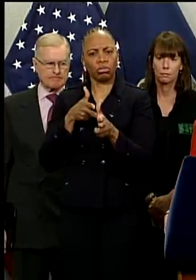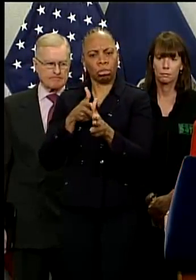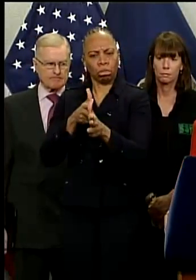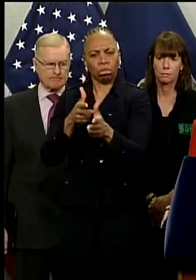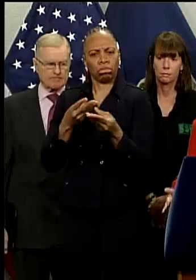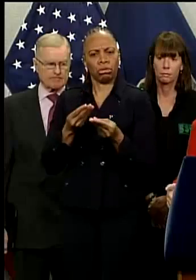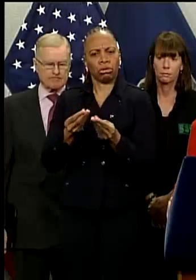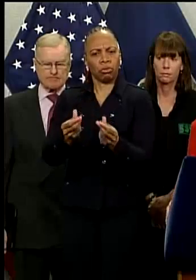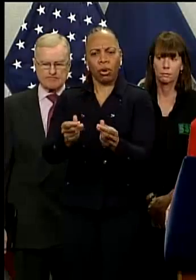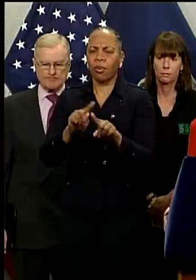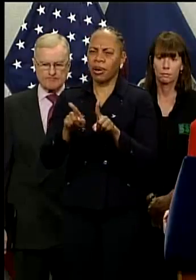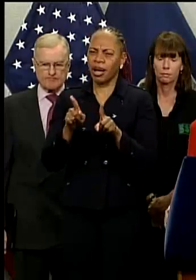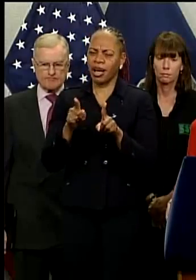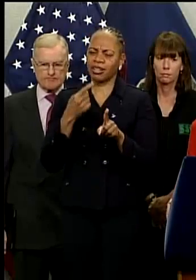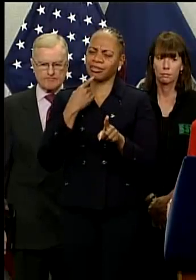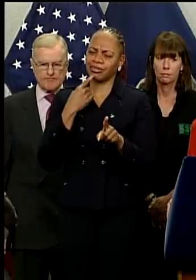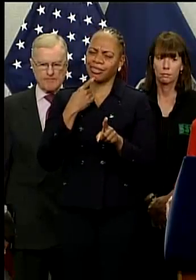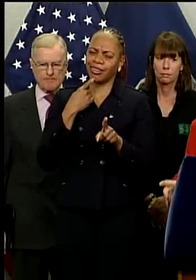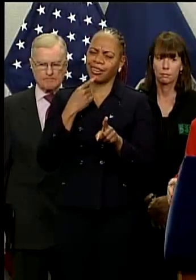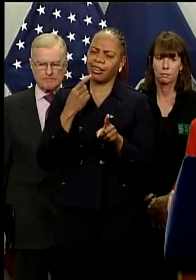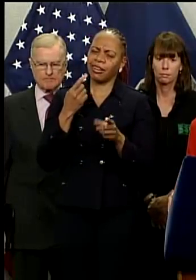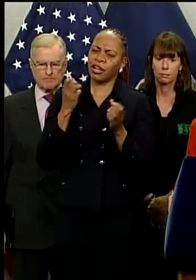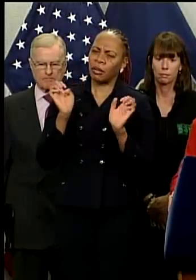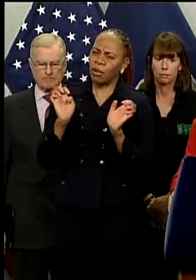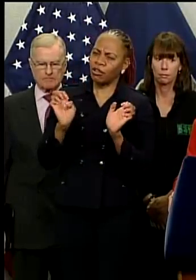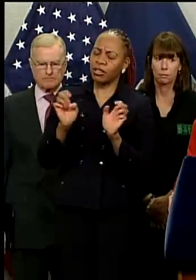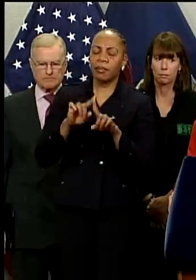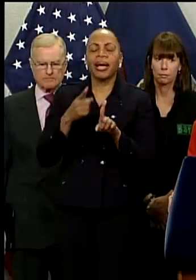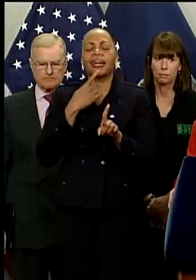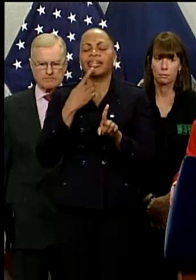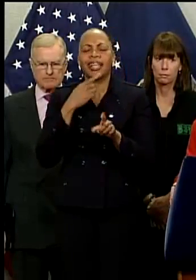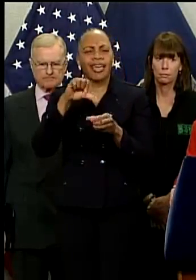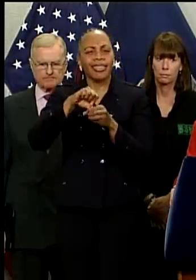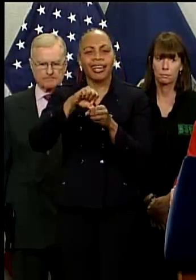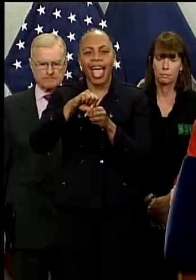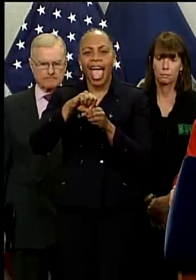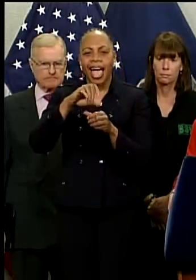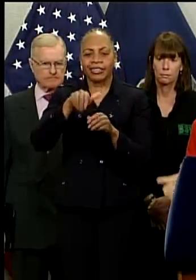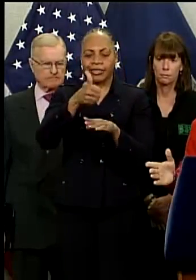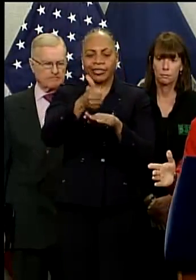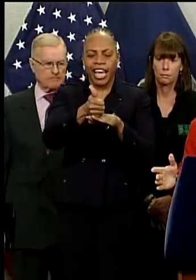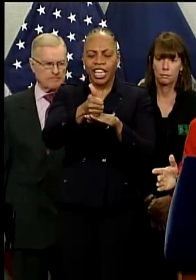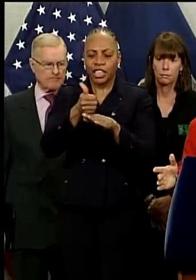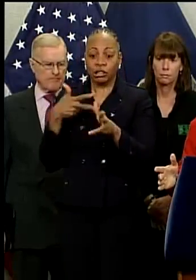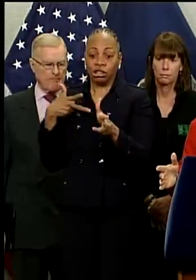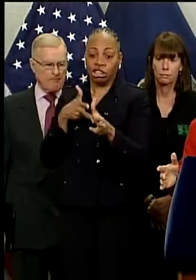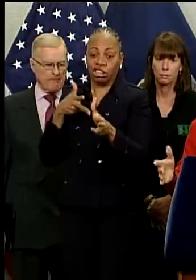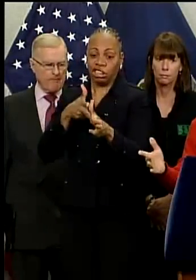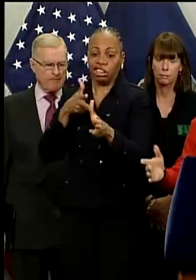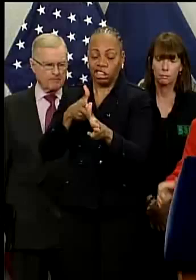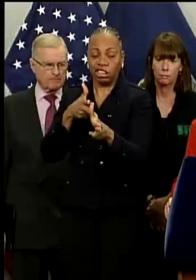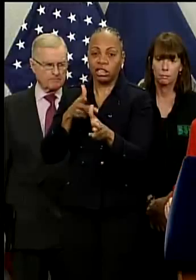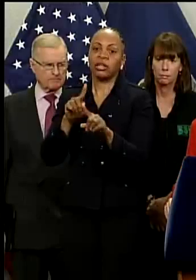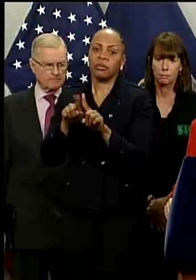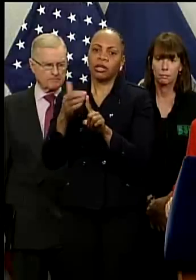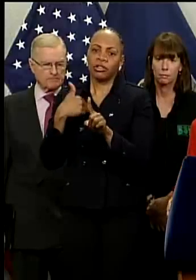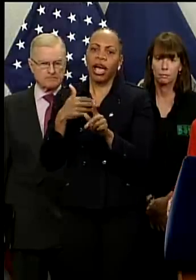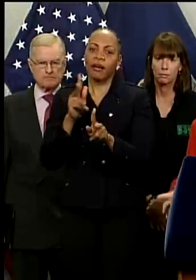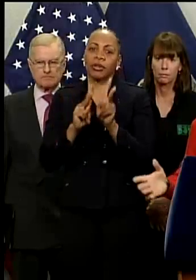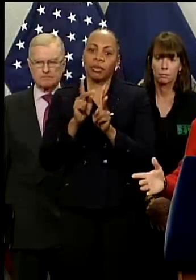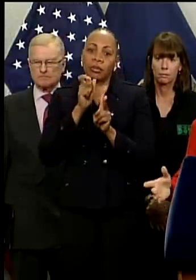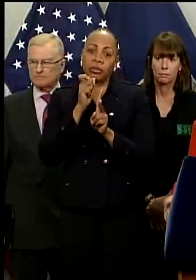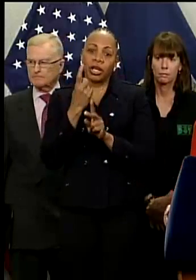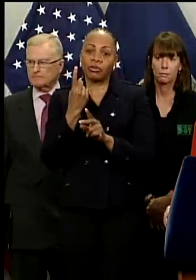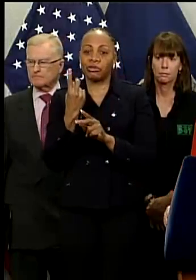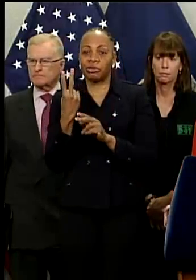to declare an emergency. And as I said before, there's no reason to rush to the gas station. But in spite of people rushing to the gas station in the last day or